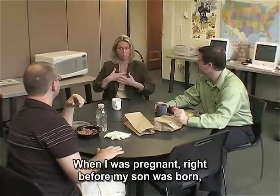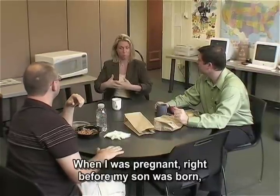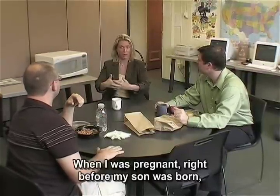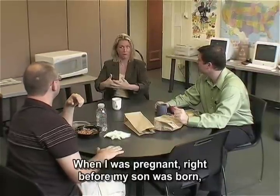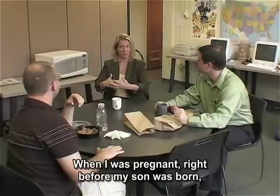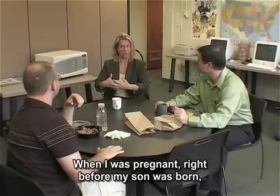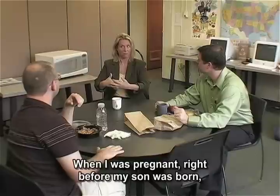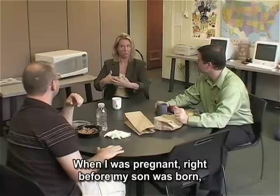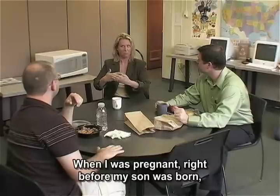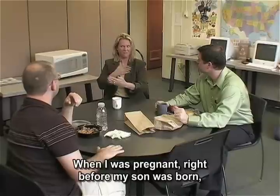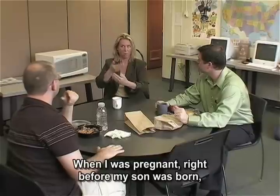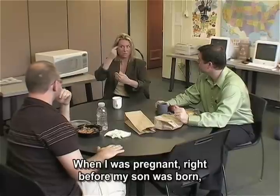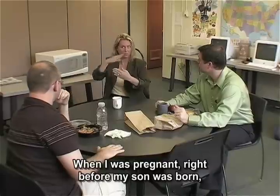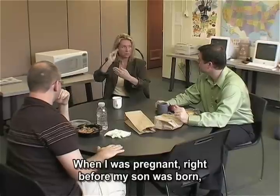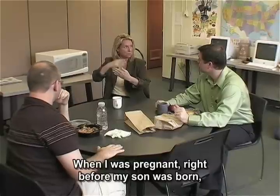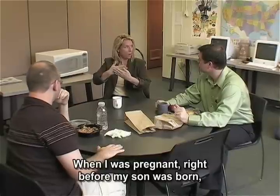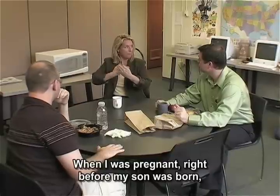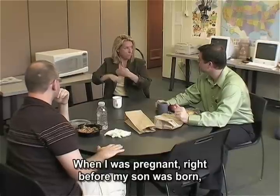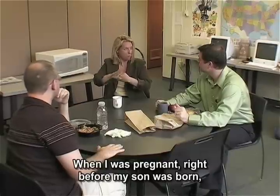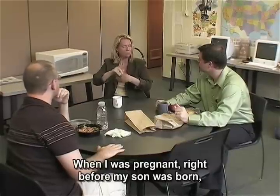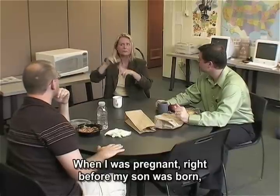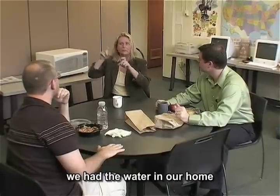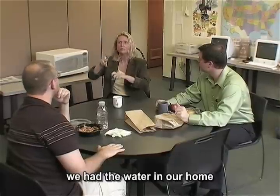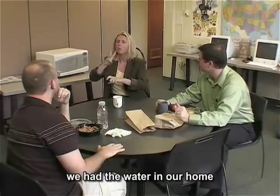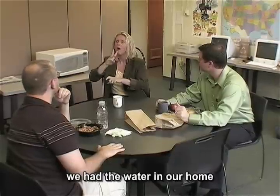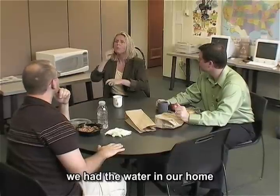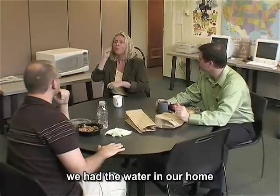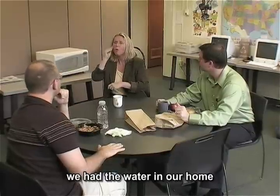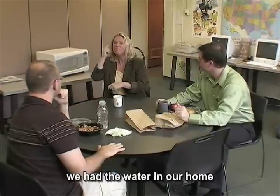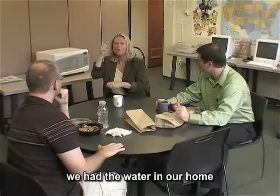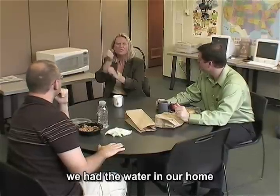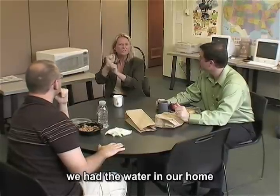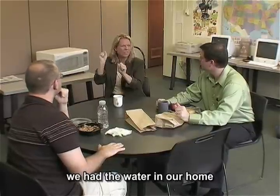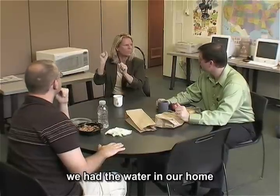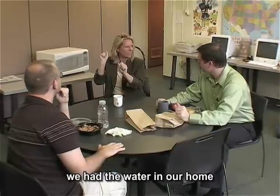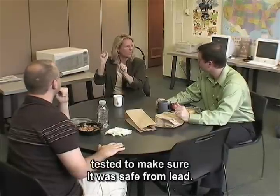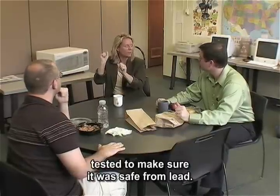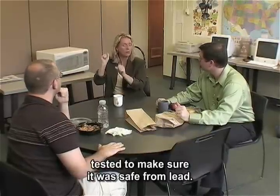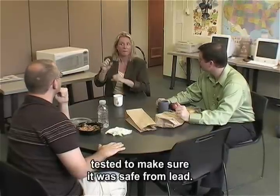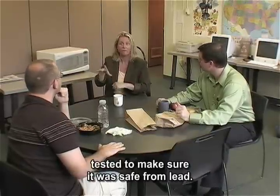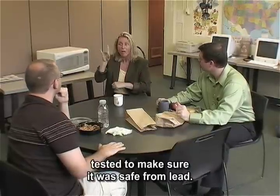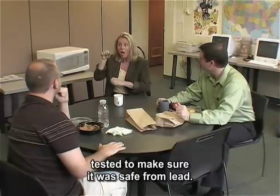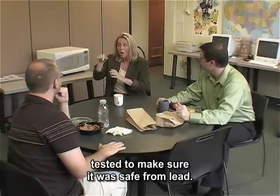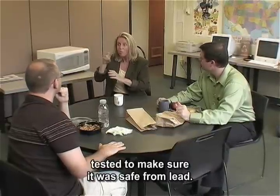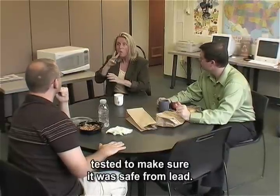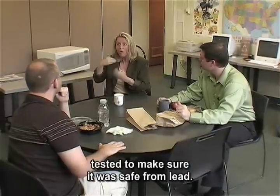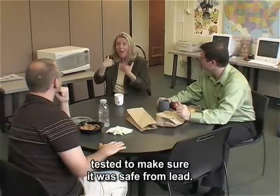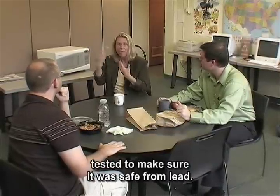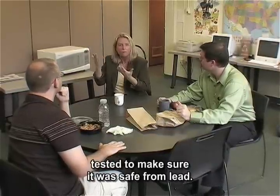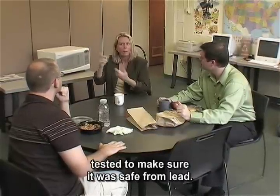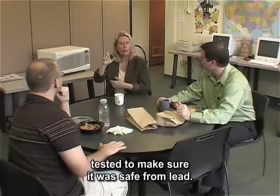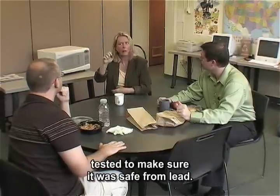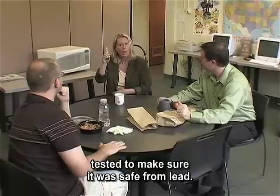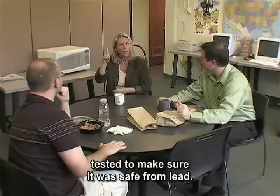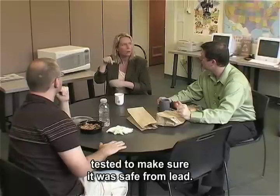When I was pregnant, right before my son was born, we had the water in our home tested to make sure it was safe from lead. It turned